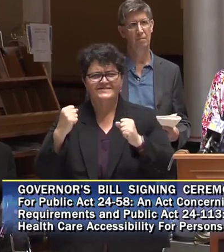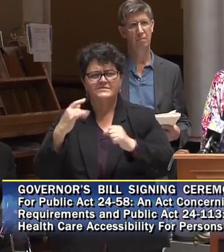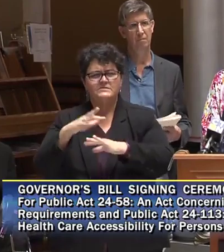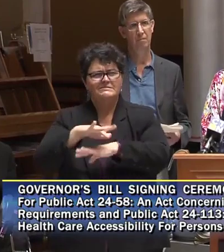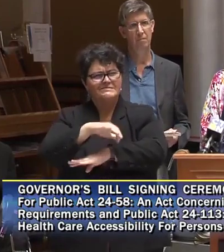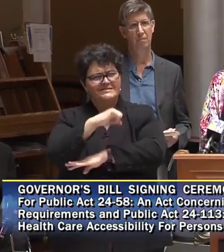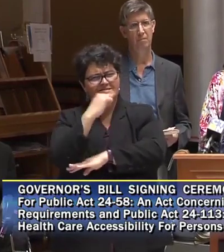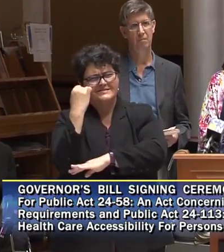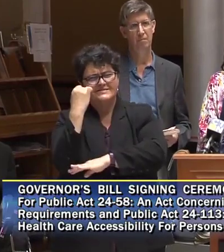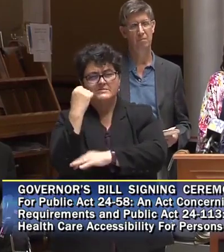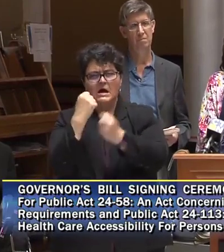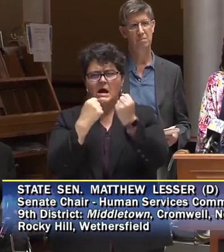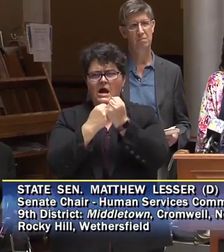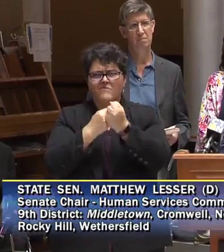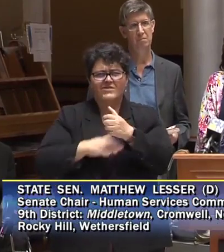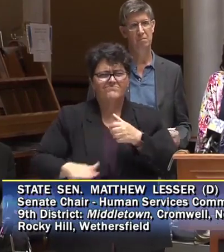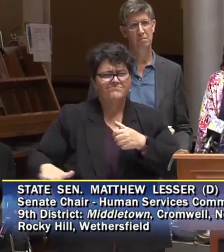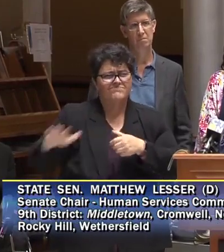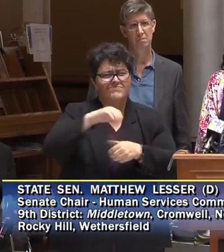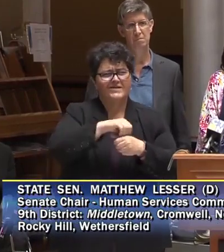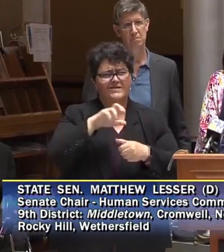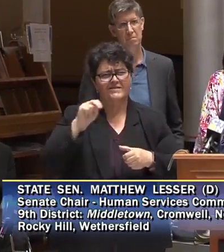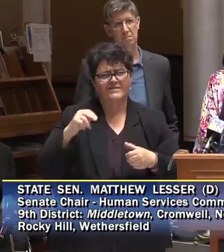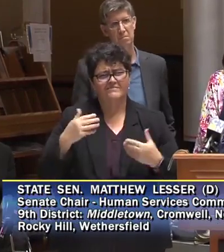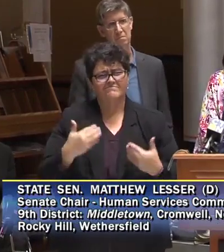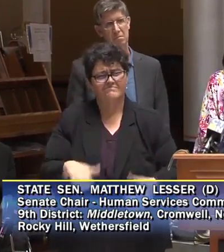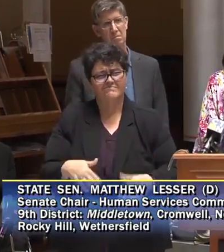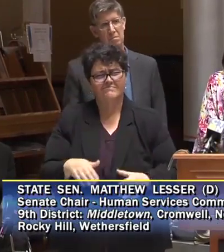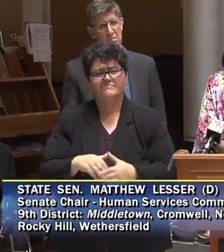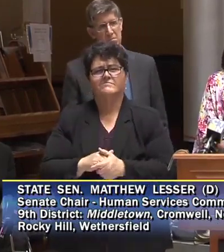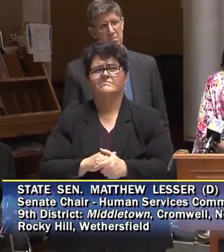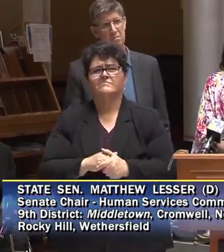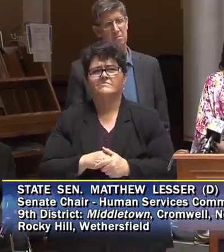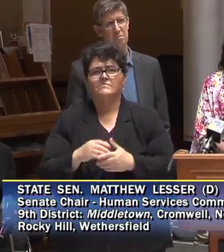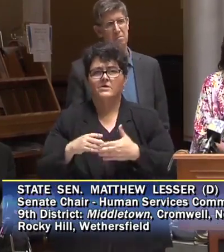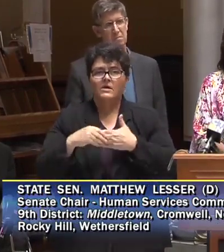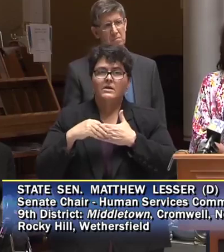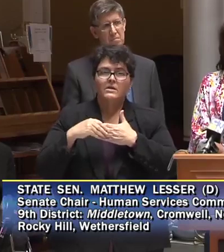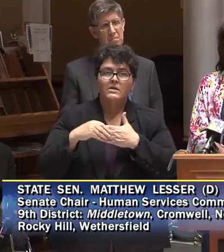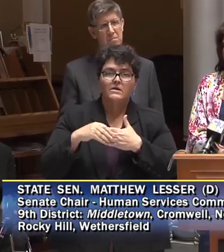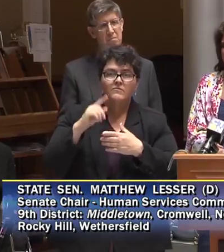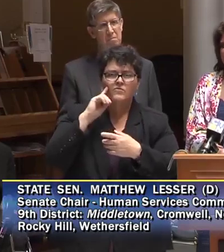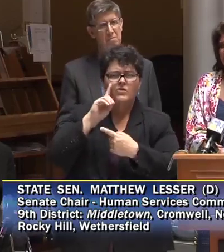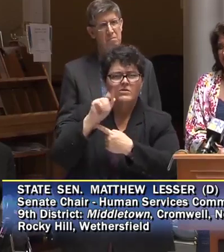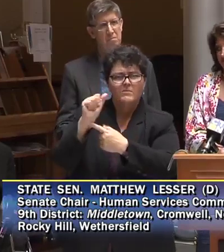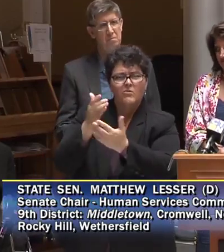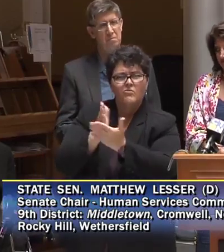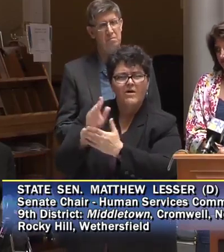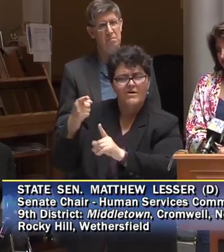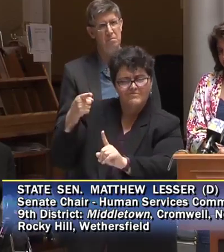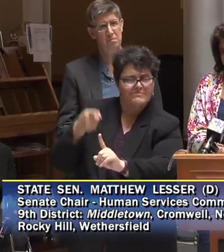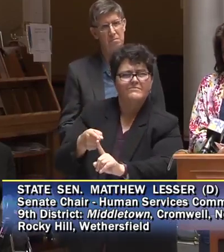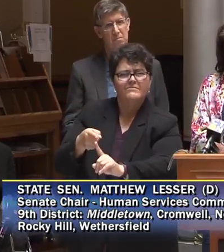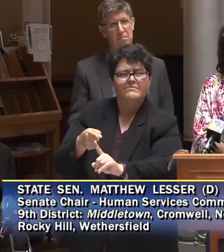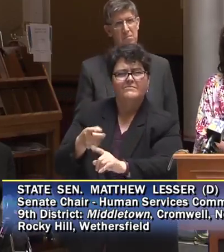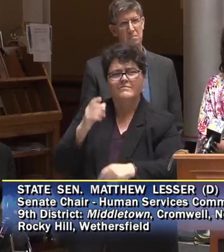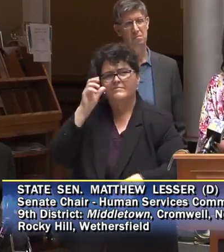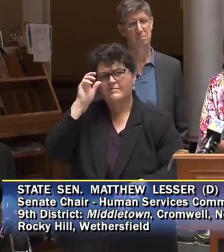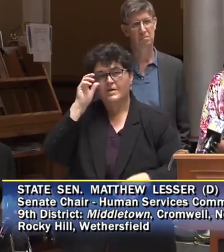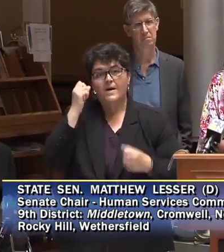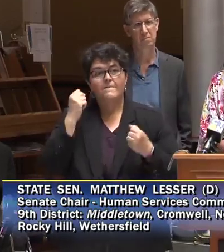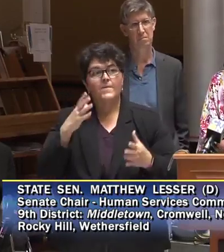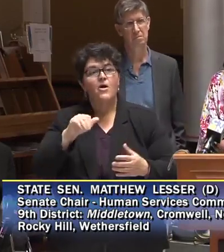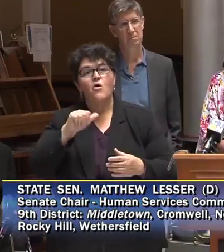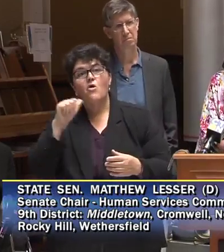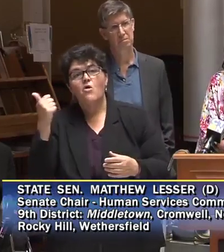been leading on this movement and on so many other causes. And